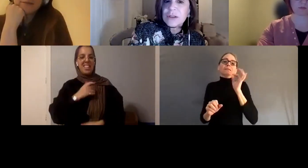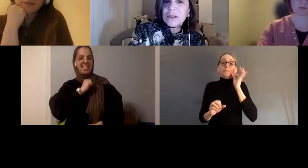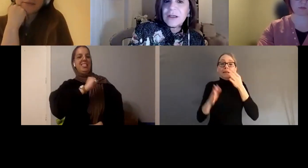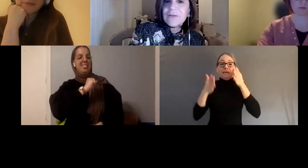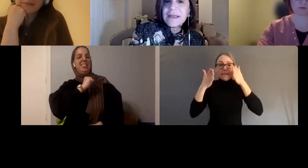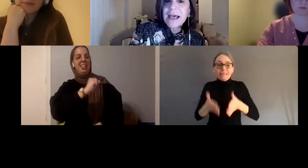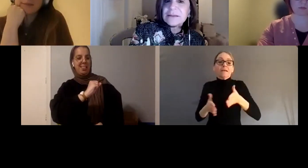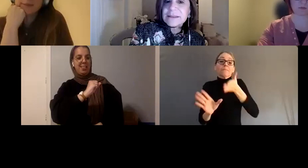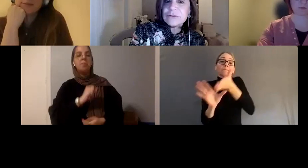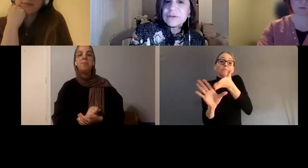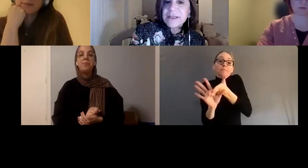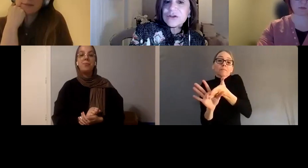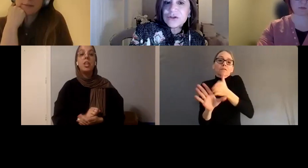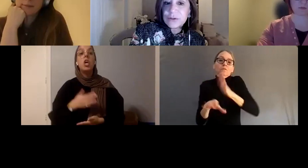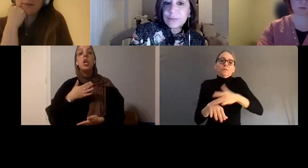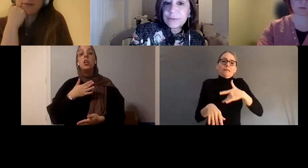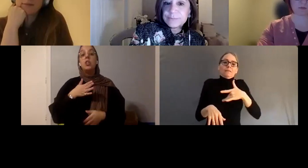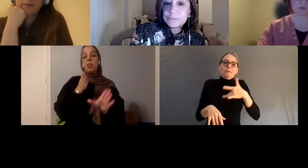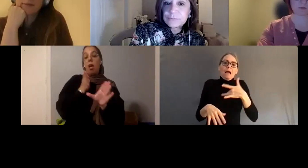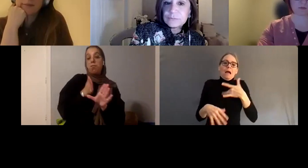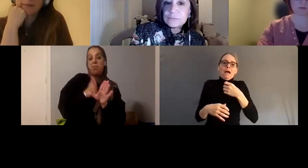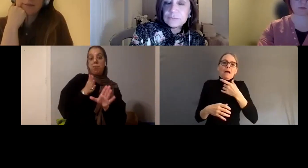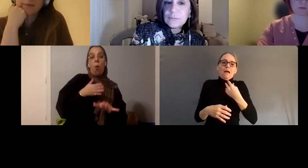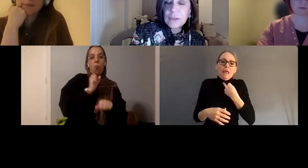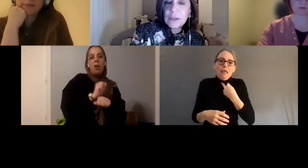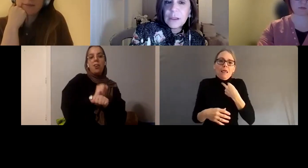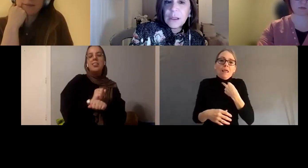tone of the analytic relationship.